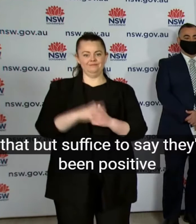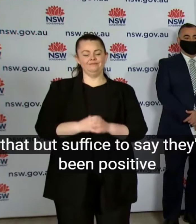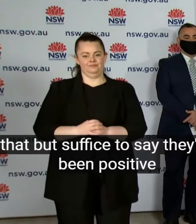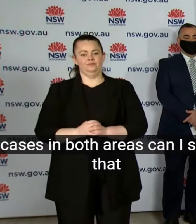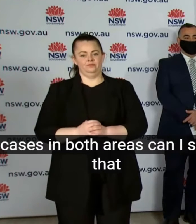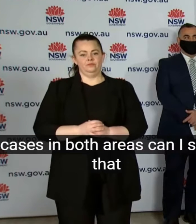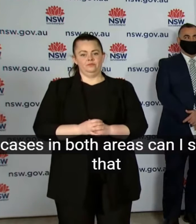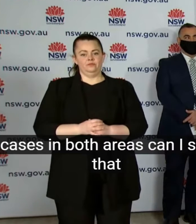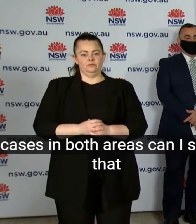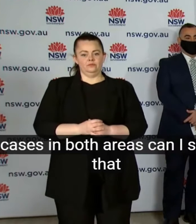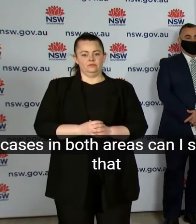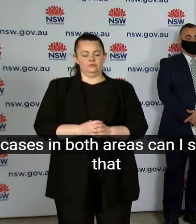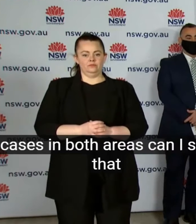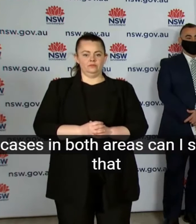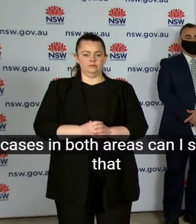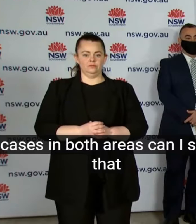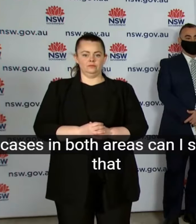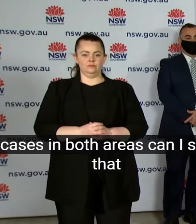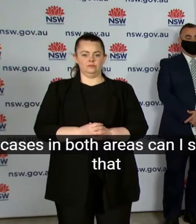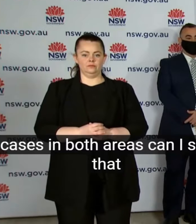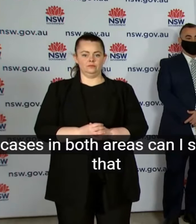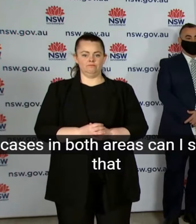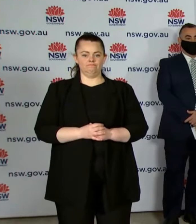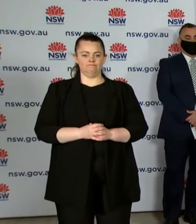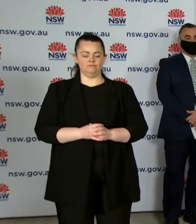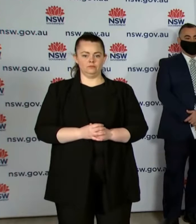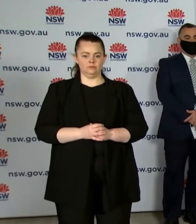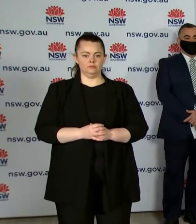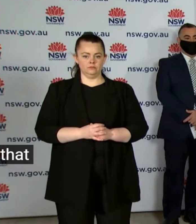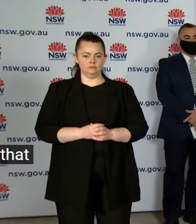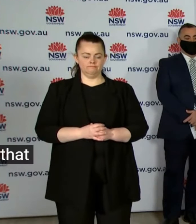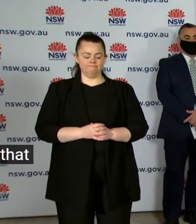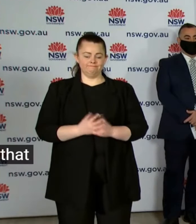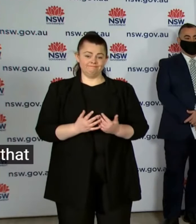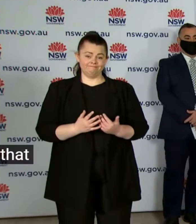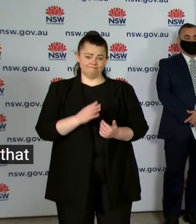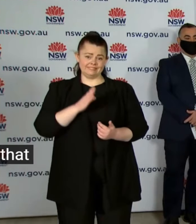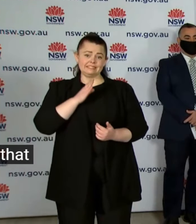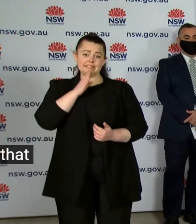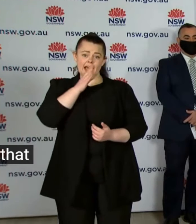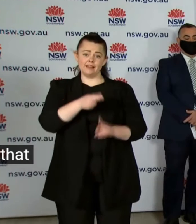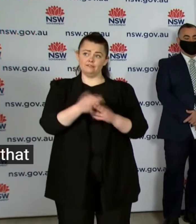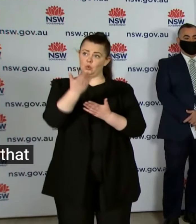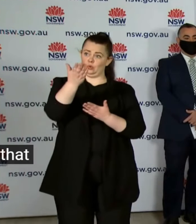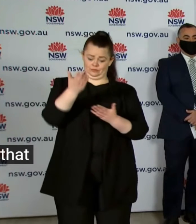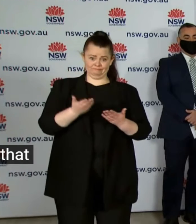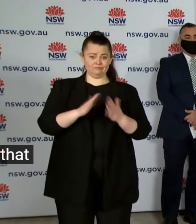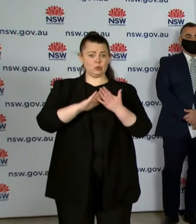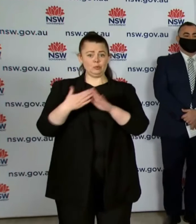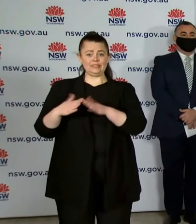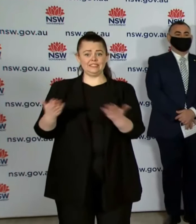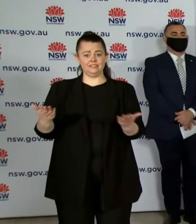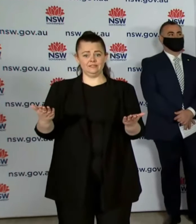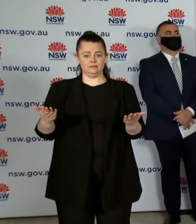I say that I express my sadness to the local community that